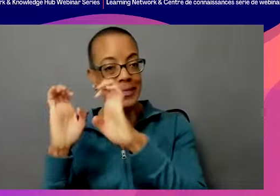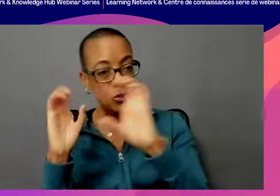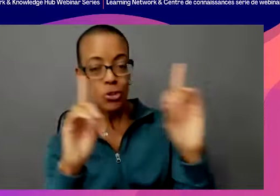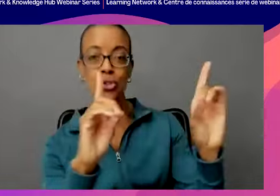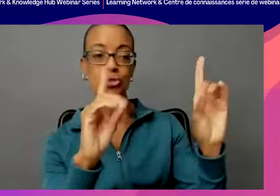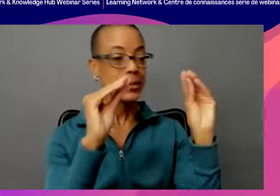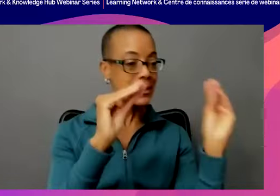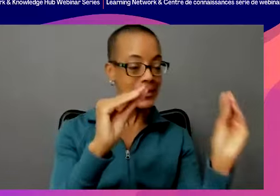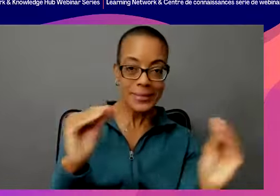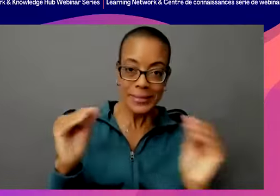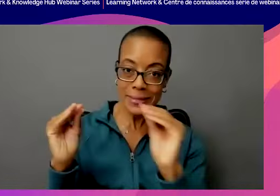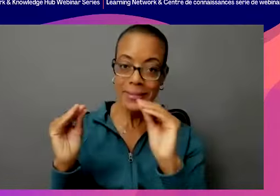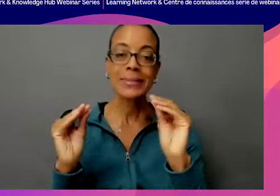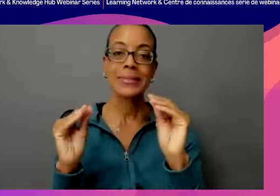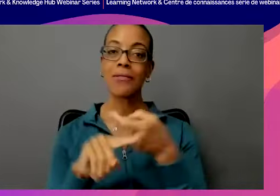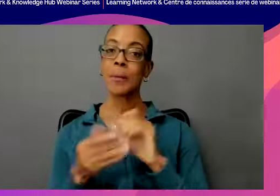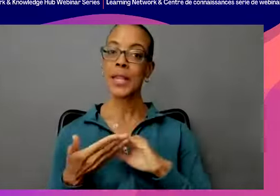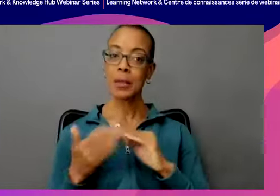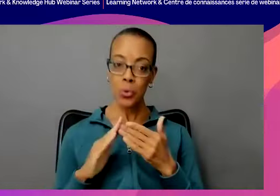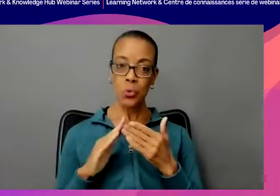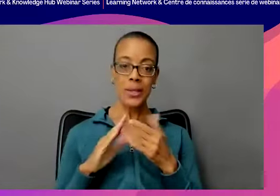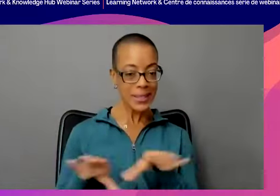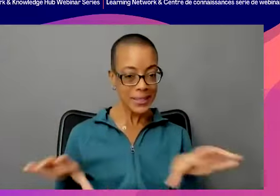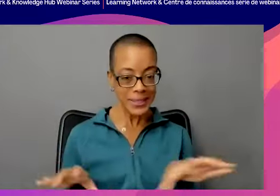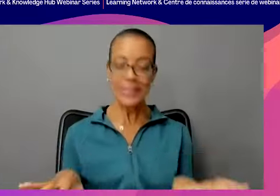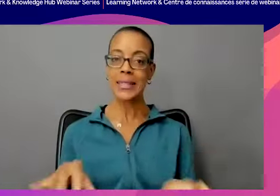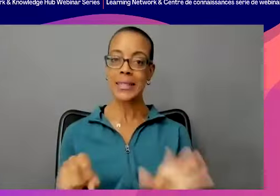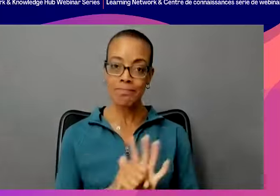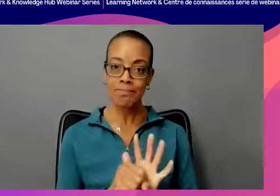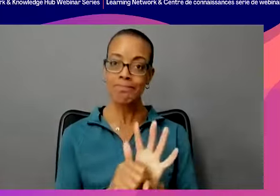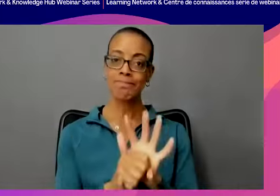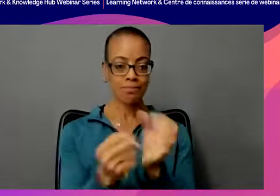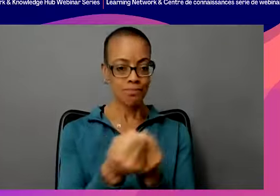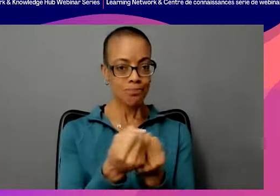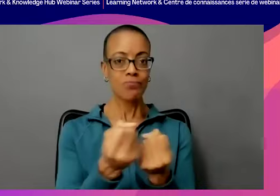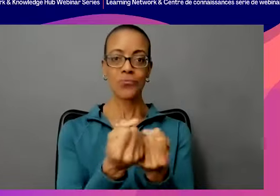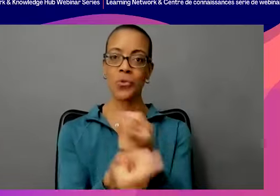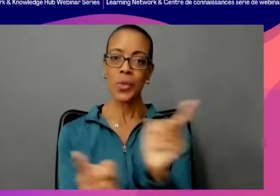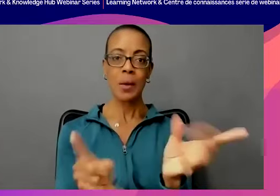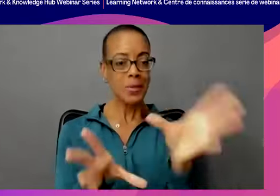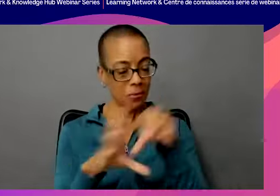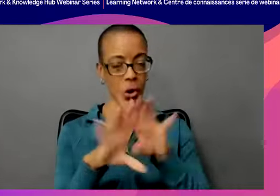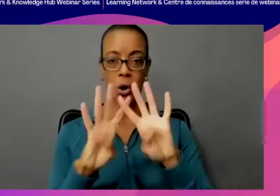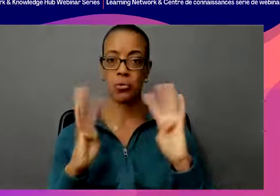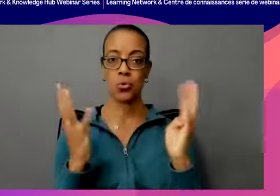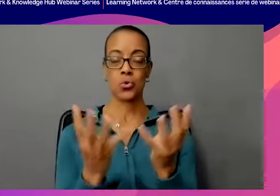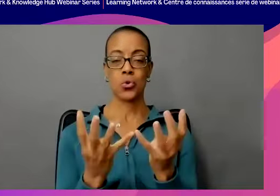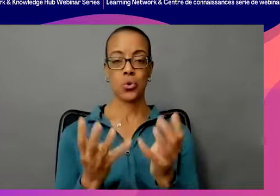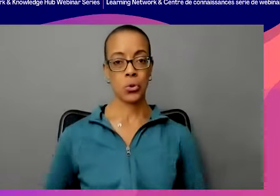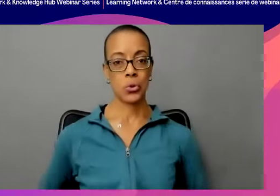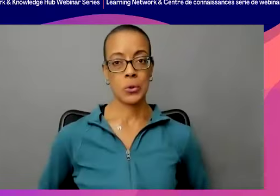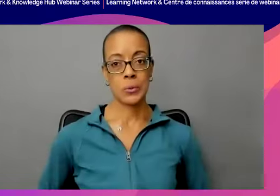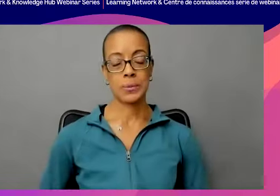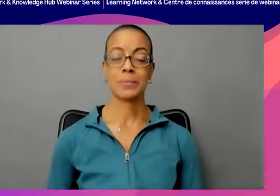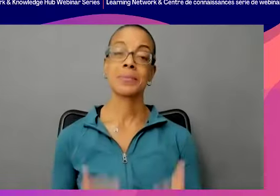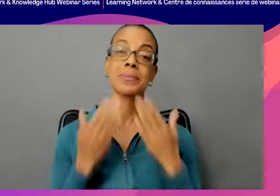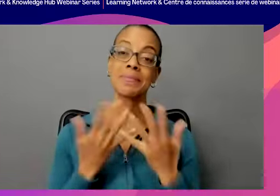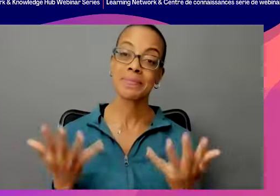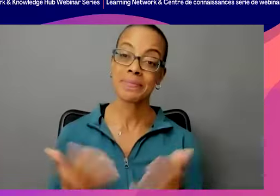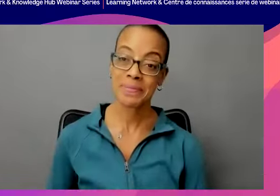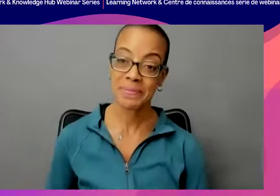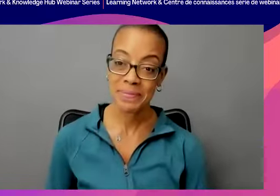what's in the community to advocate for them, to be there, to be in these circles. Thank you very much. I'm